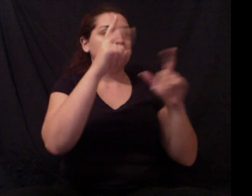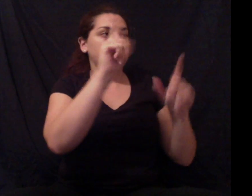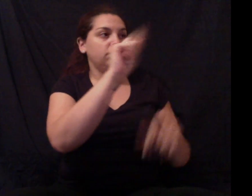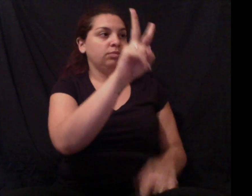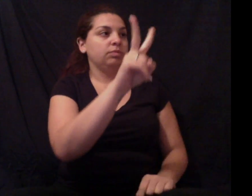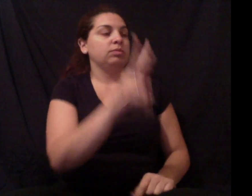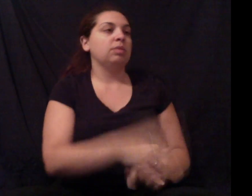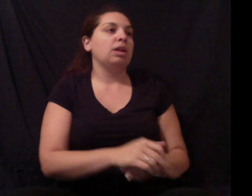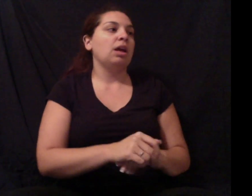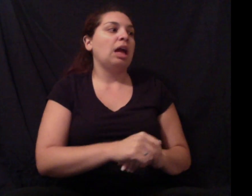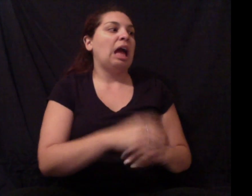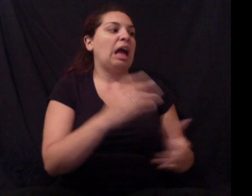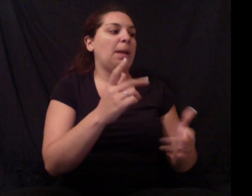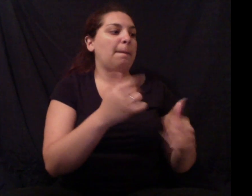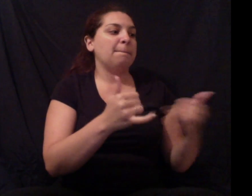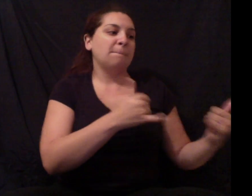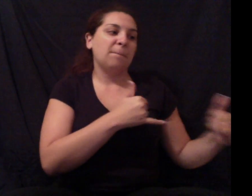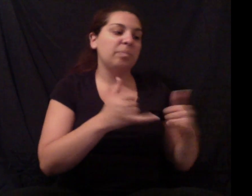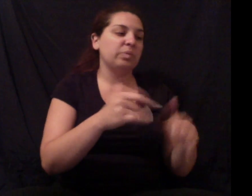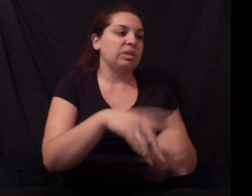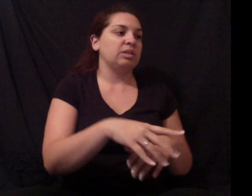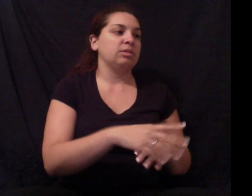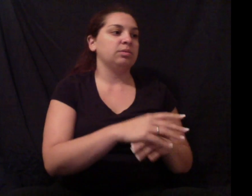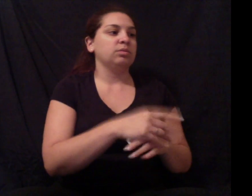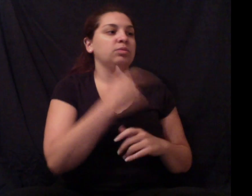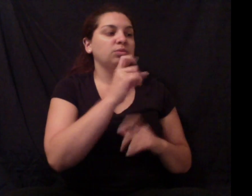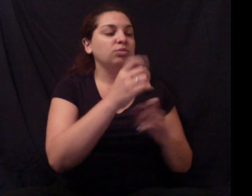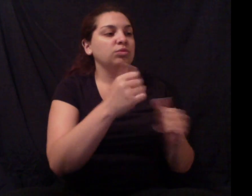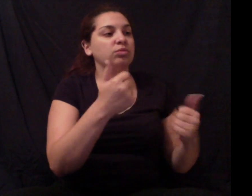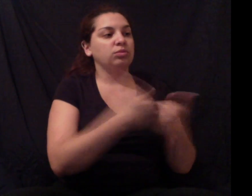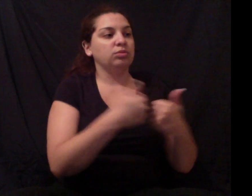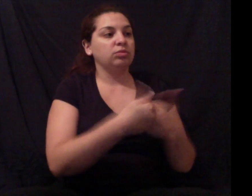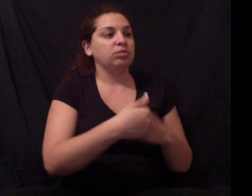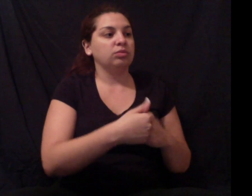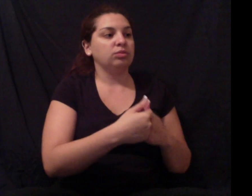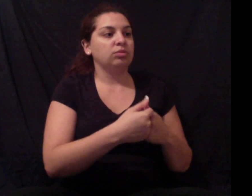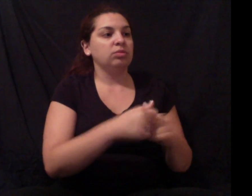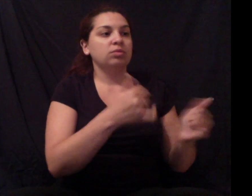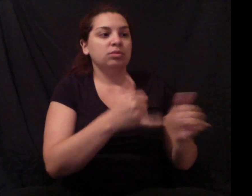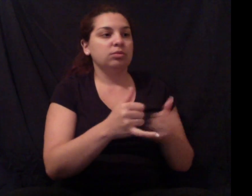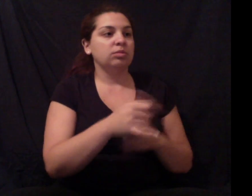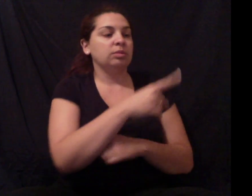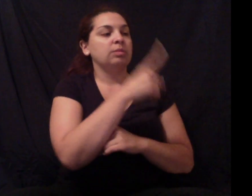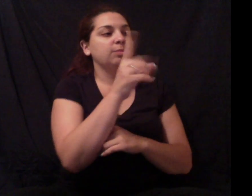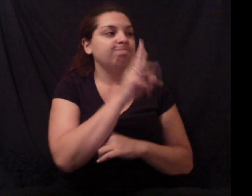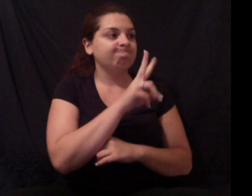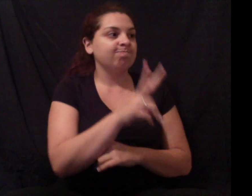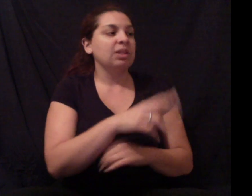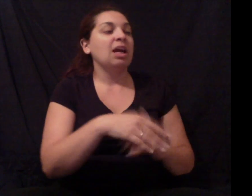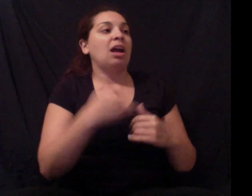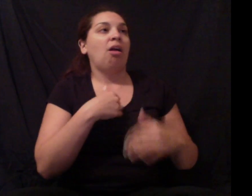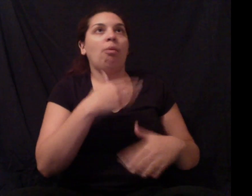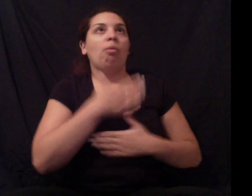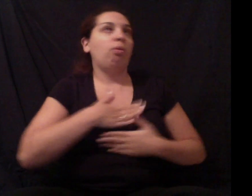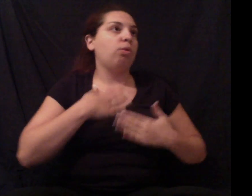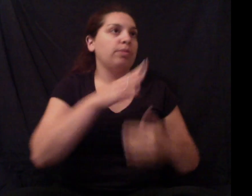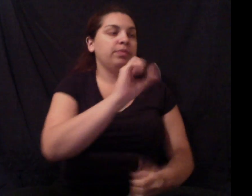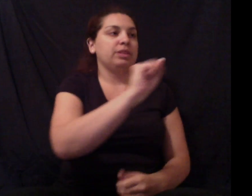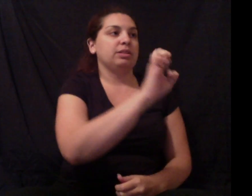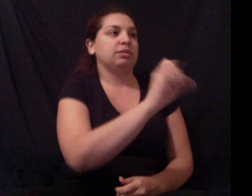than most of the people around. Huge fan of Sega, my Sega Master System. Max's father